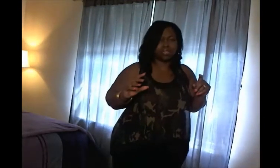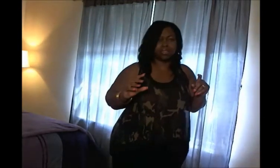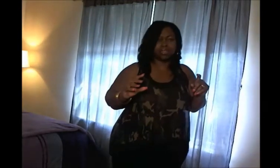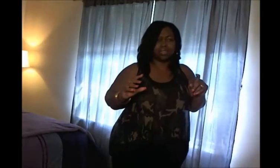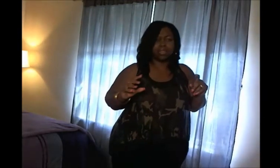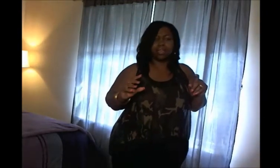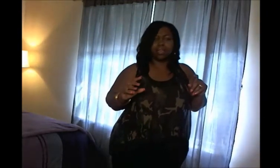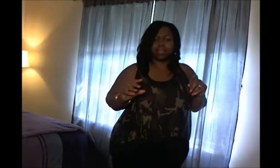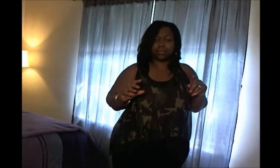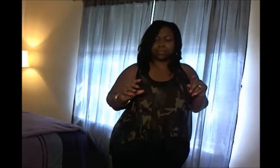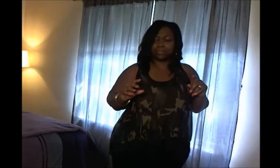songs.